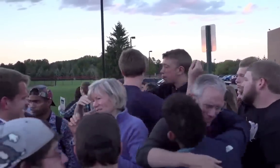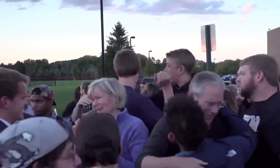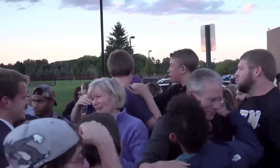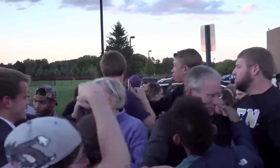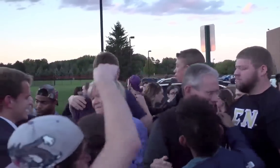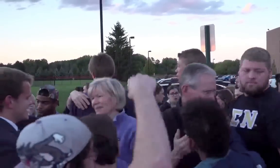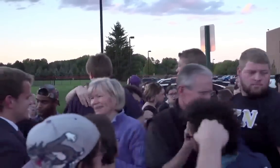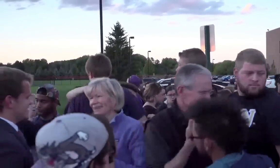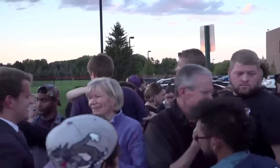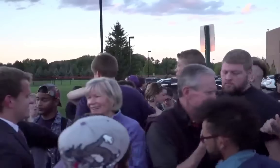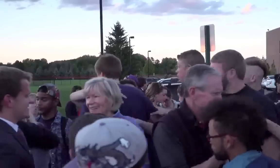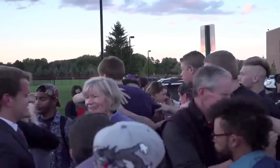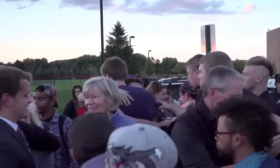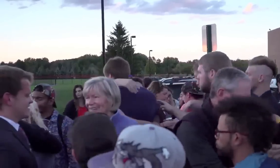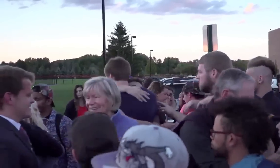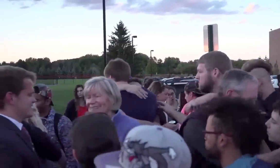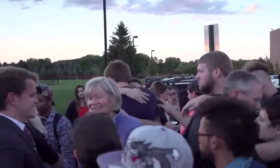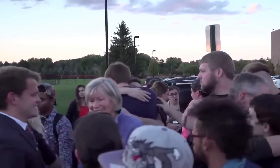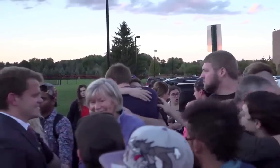That was a lot.